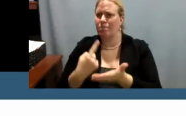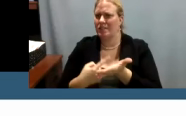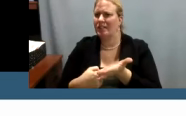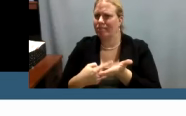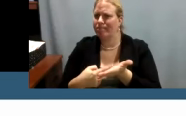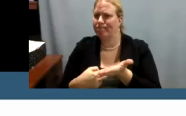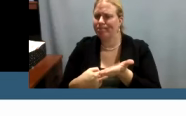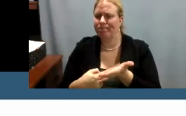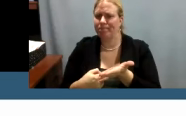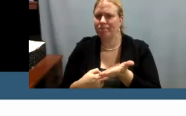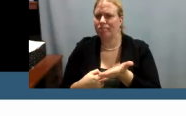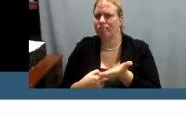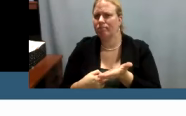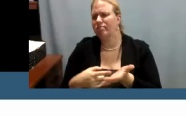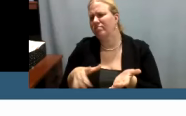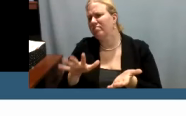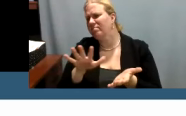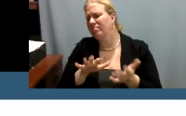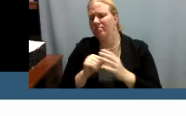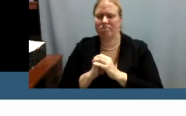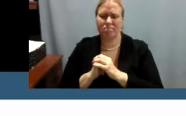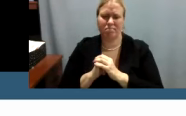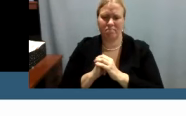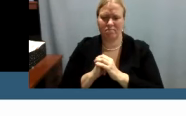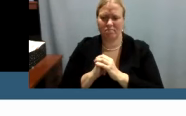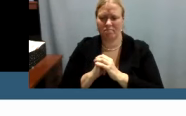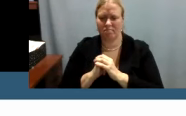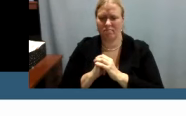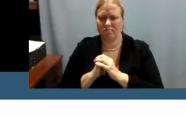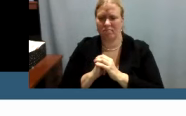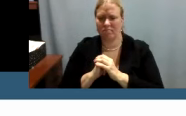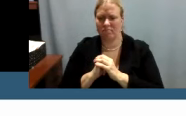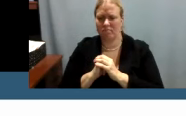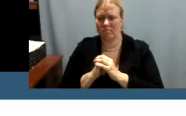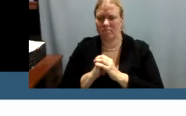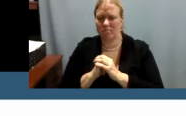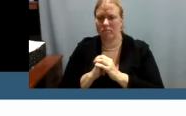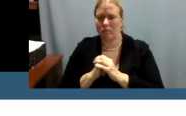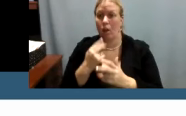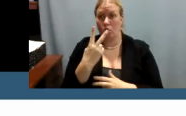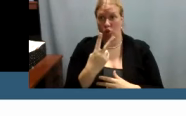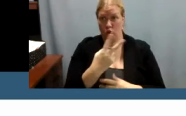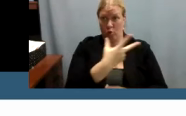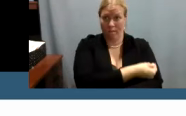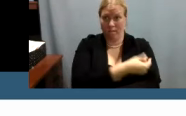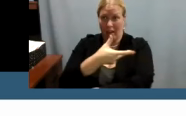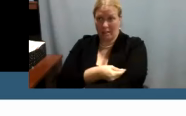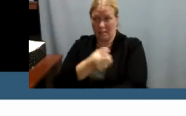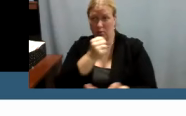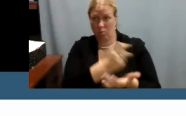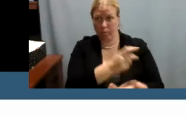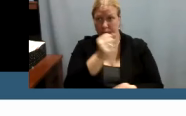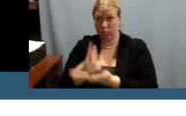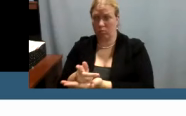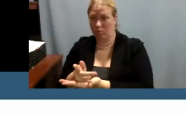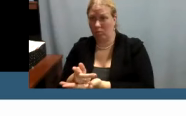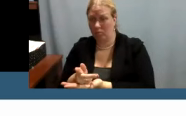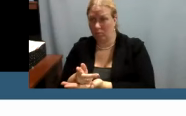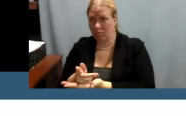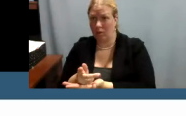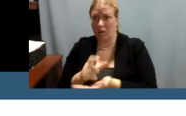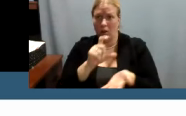are um looking these are the um the different two vaccines that have been approved the storage capacity the